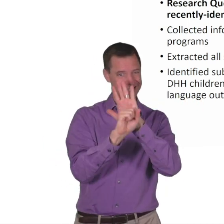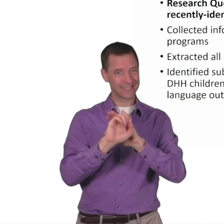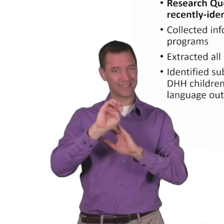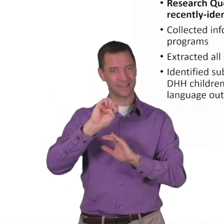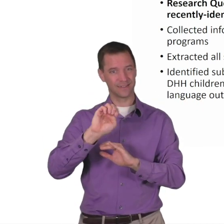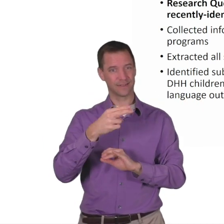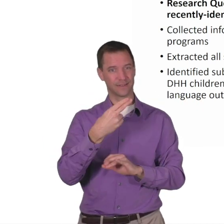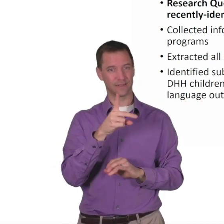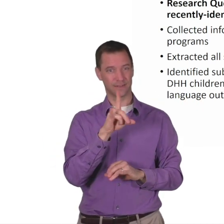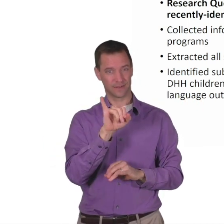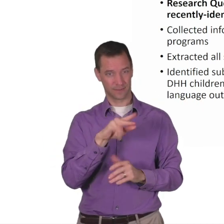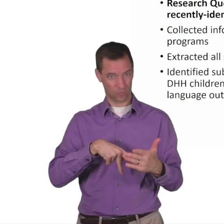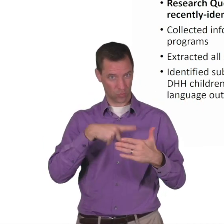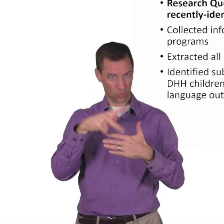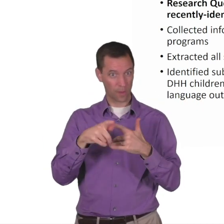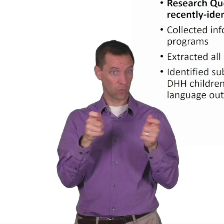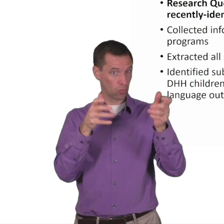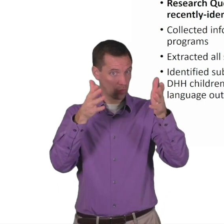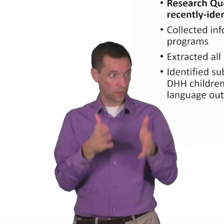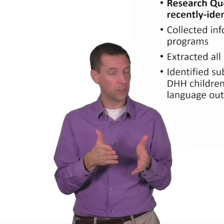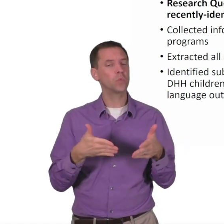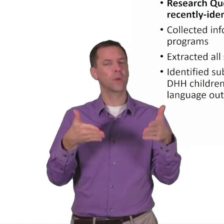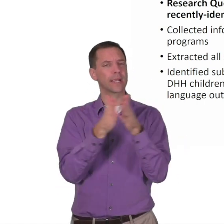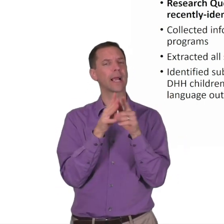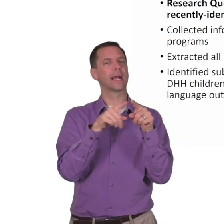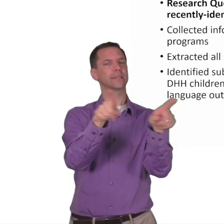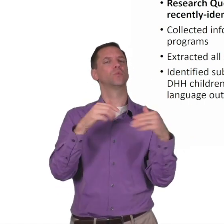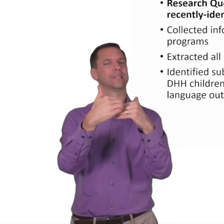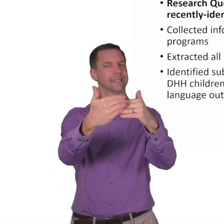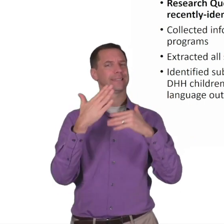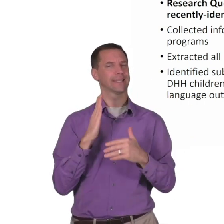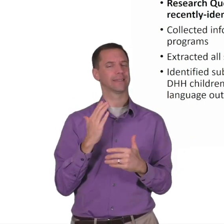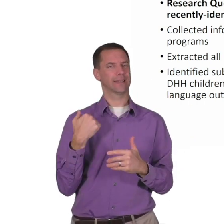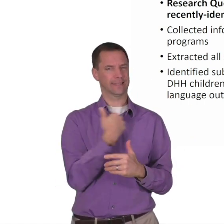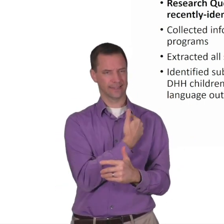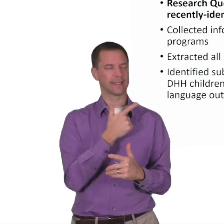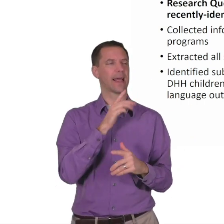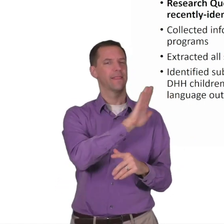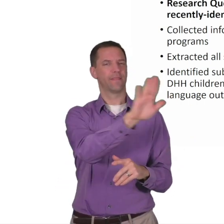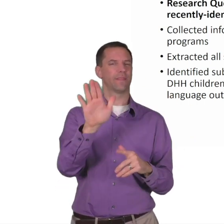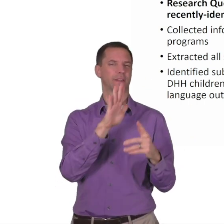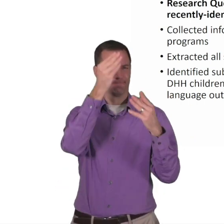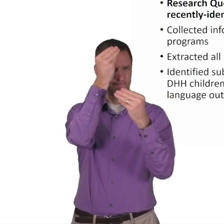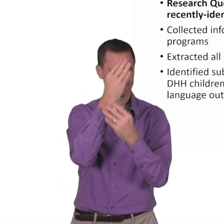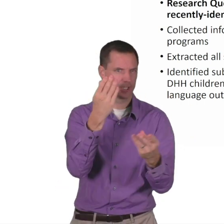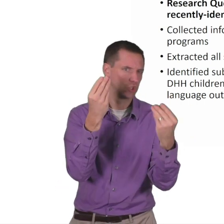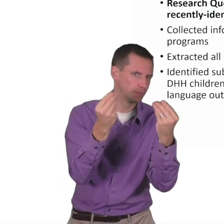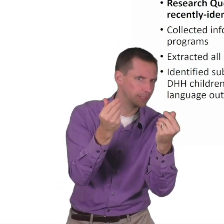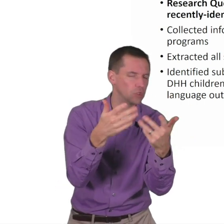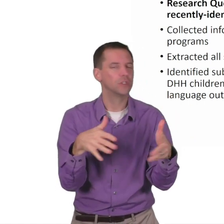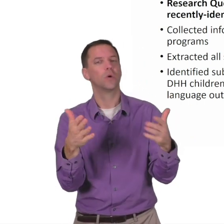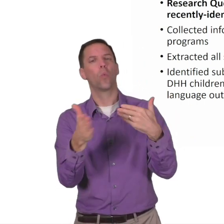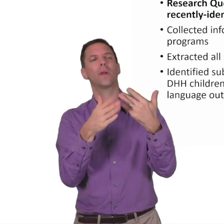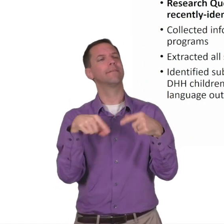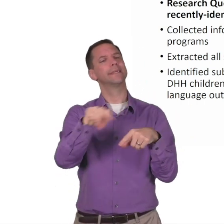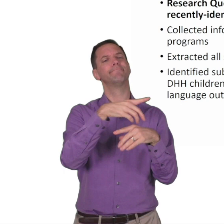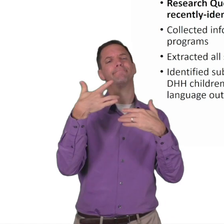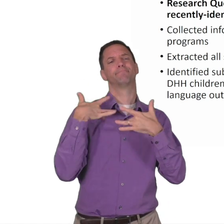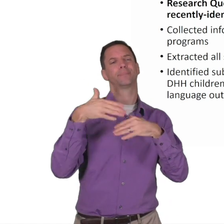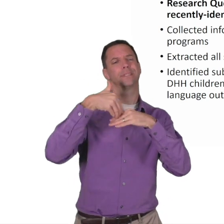question, we reached out to state directors of EDI programs and asked them to send us the informational